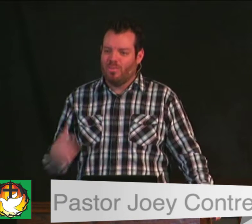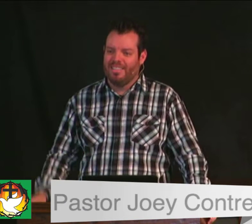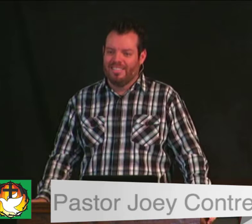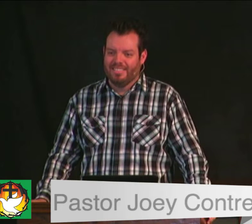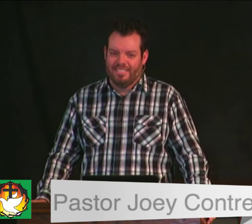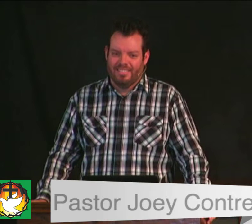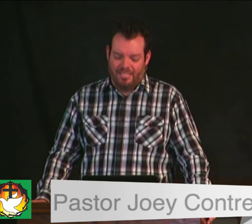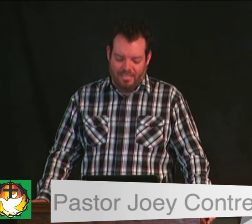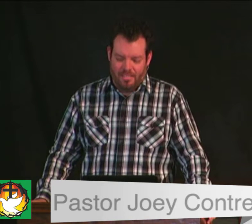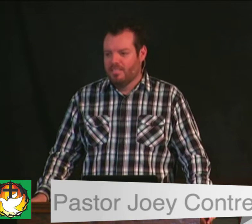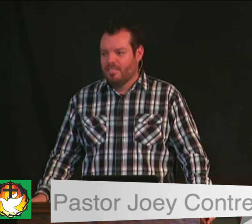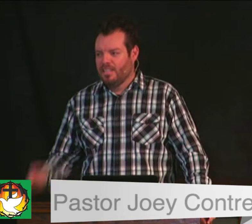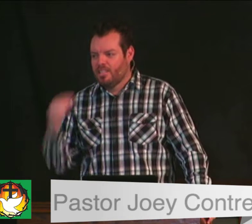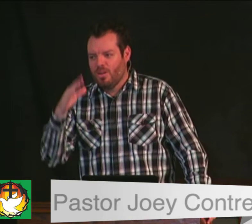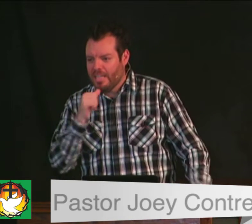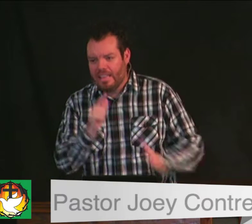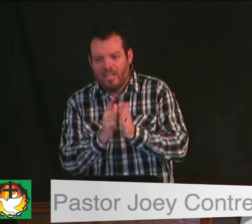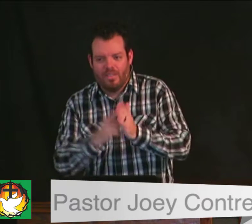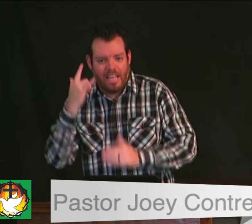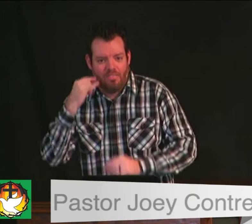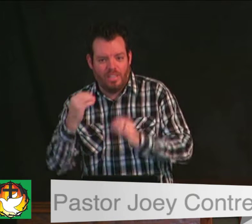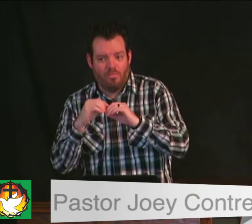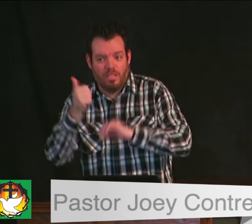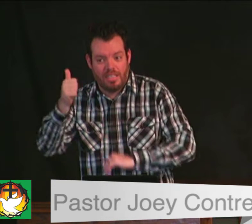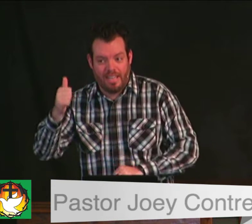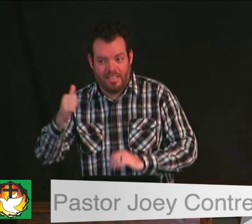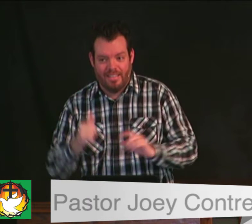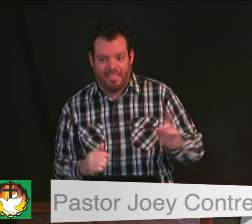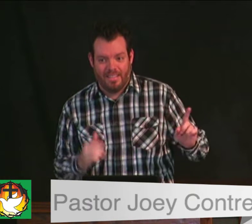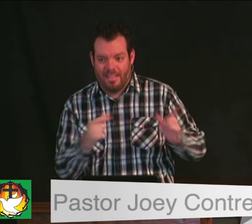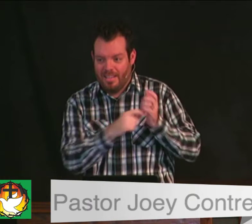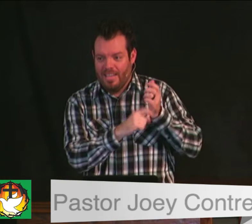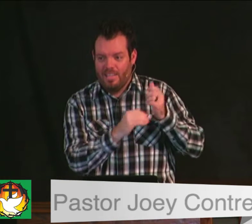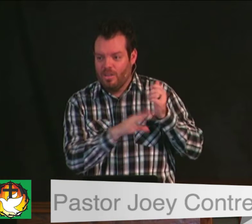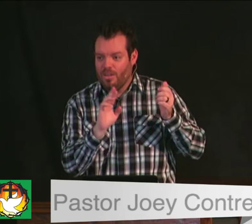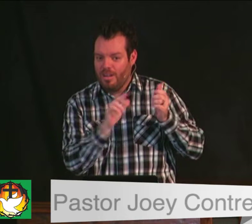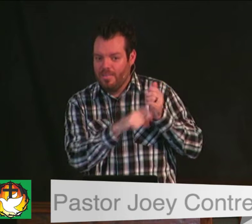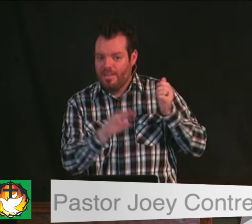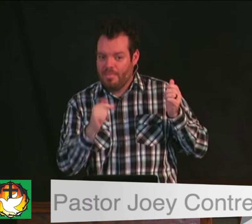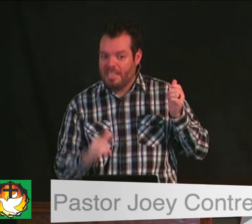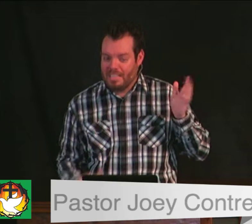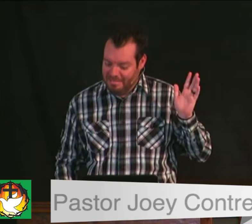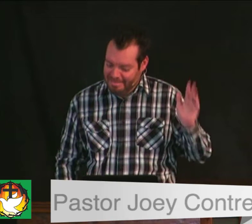want. I'll let you know it's not legal in California. You have more than 10 in your magazine.